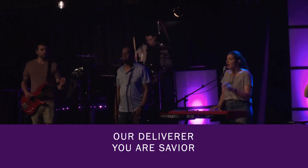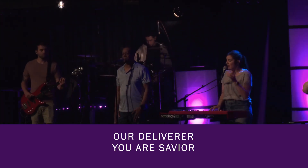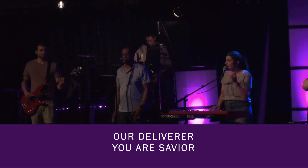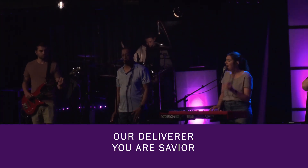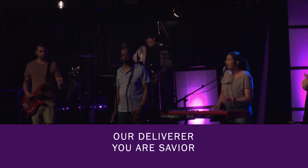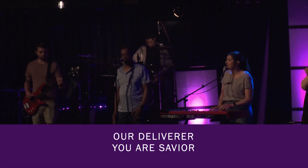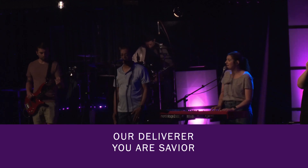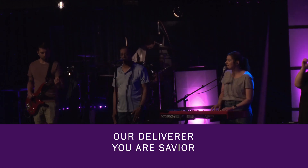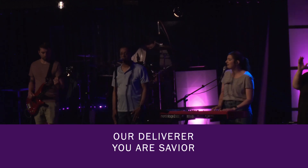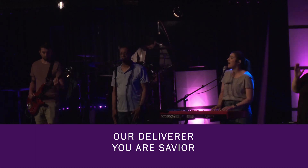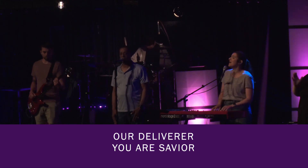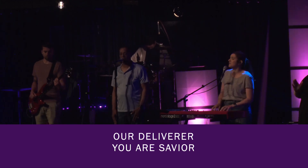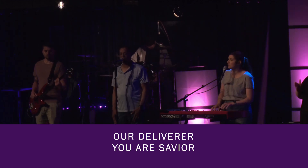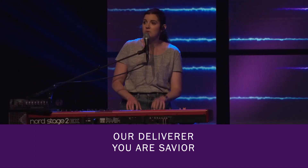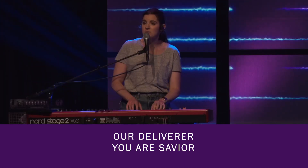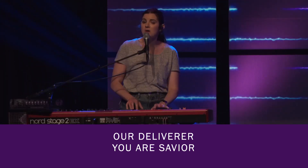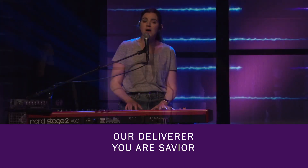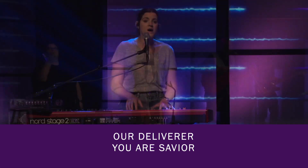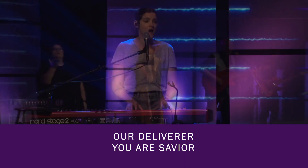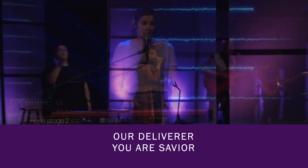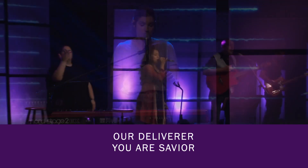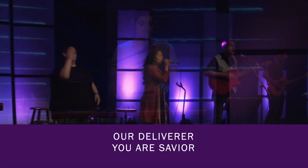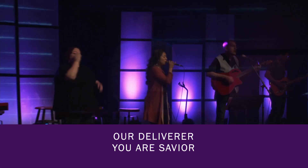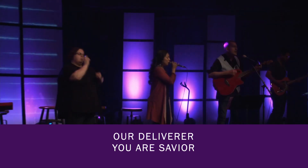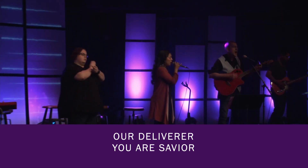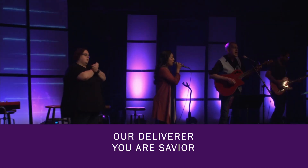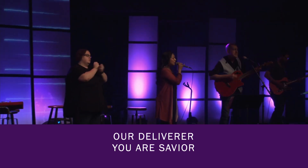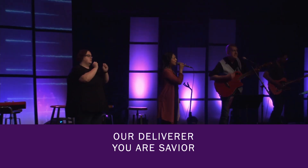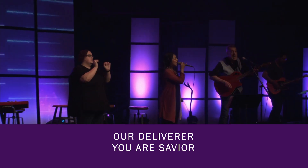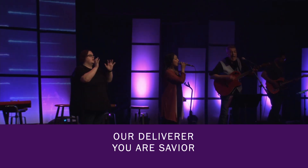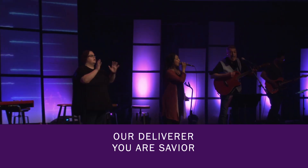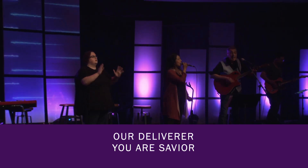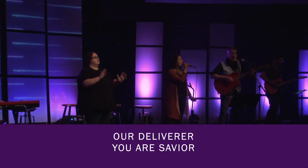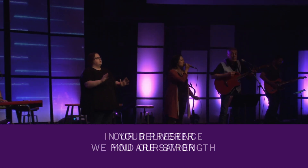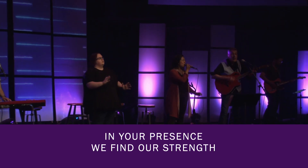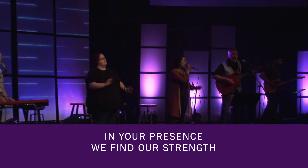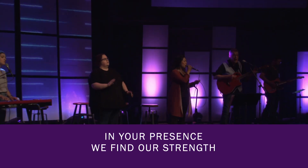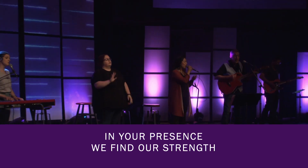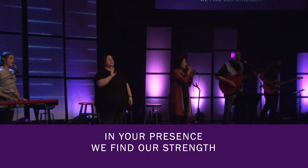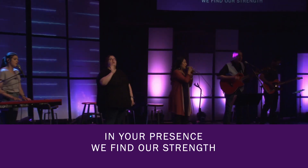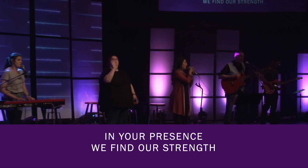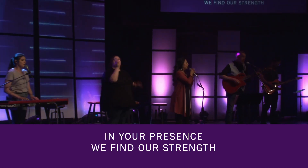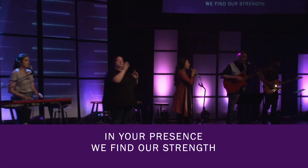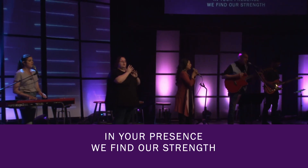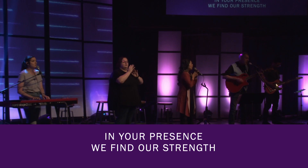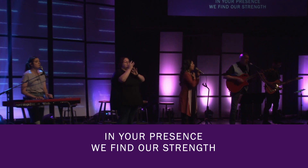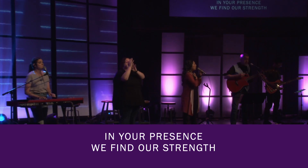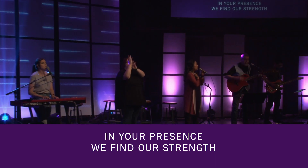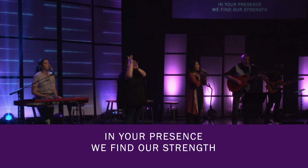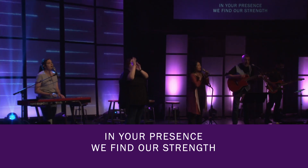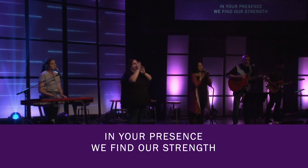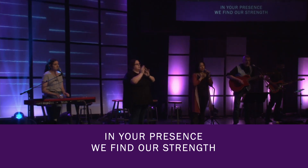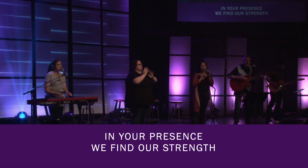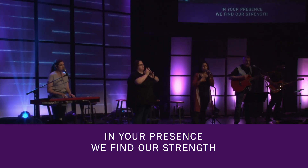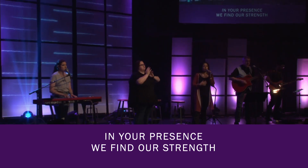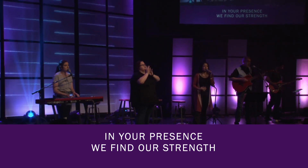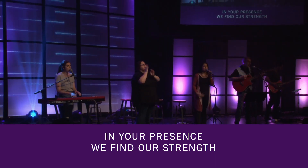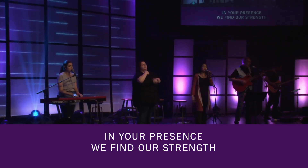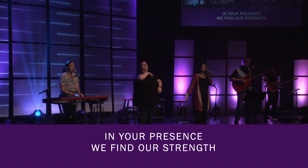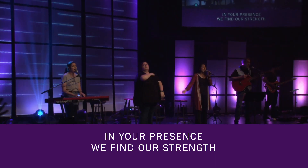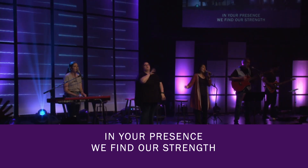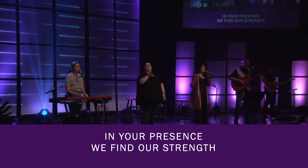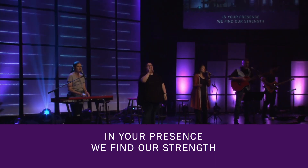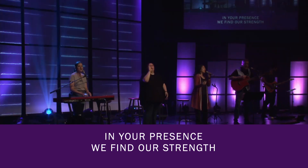us. Our deliverer, you are Savior. In your presence